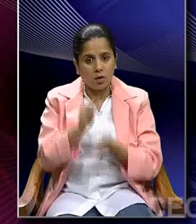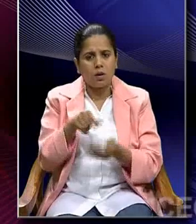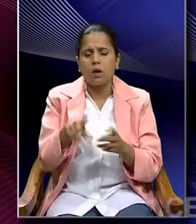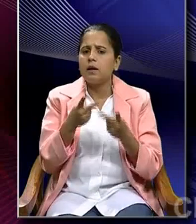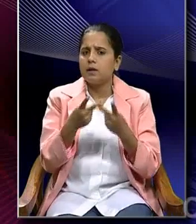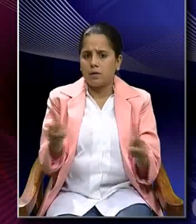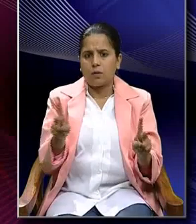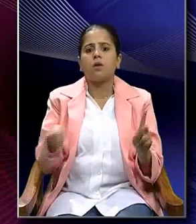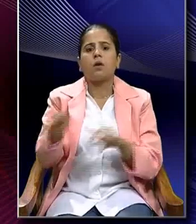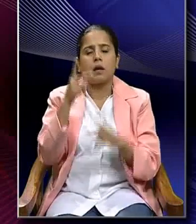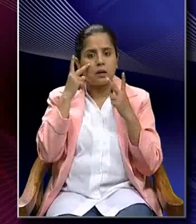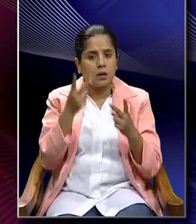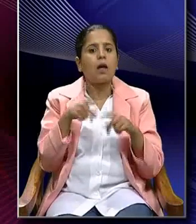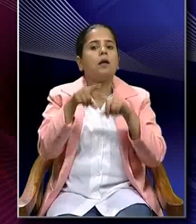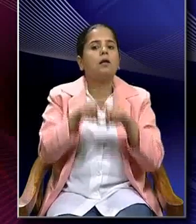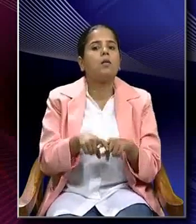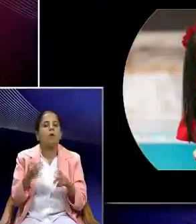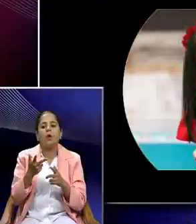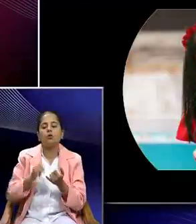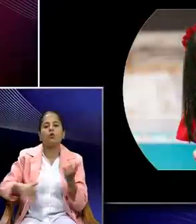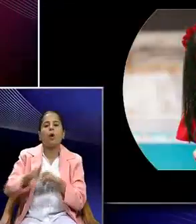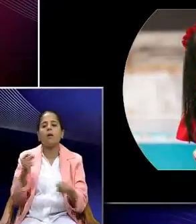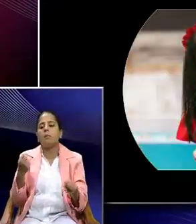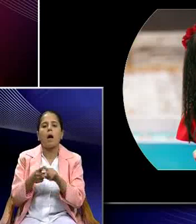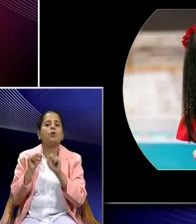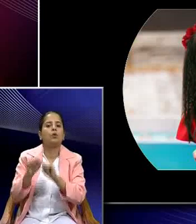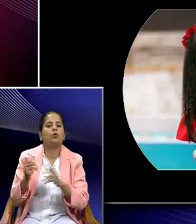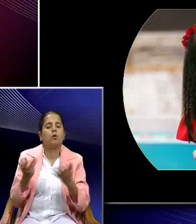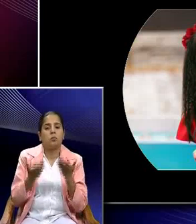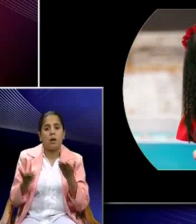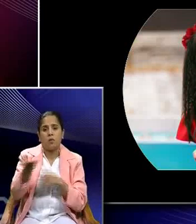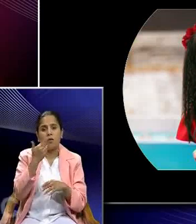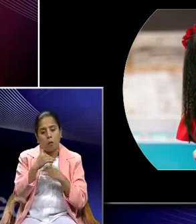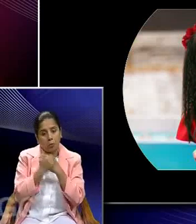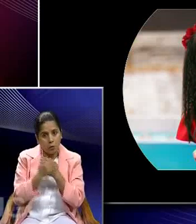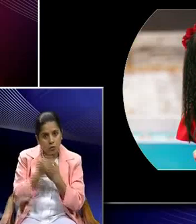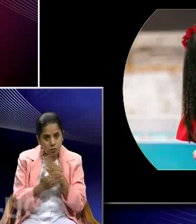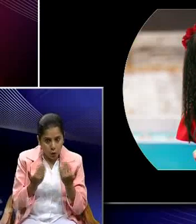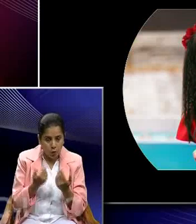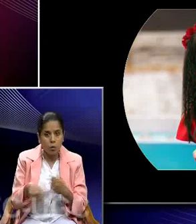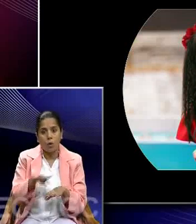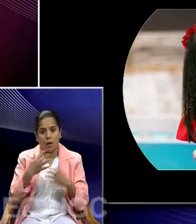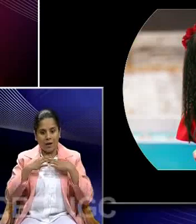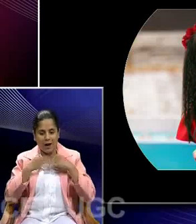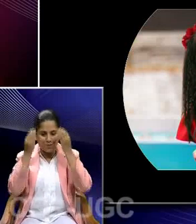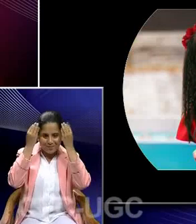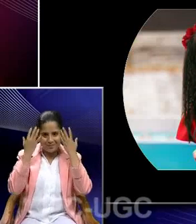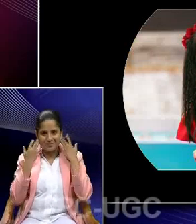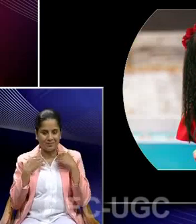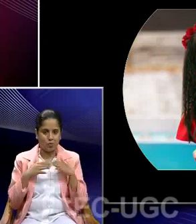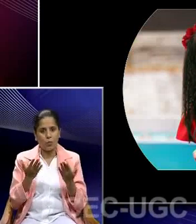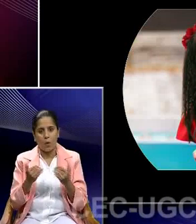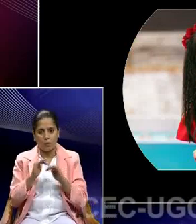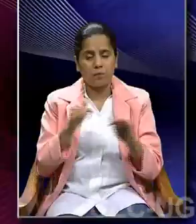differ depending upon which society she belonged to. You could be very pampered and you could be dressed up, and today